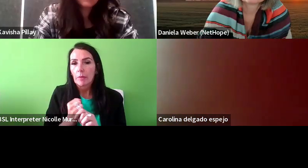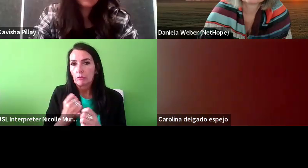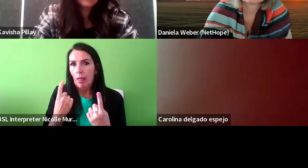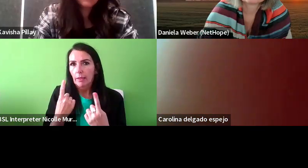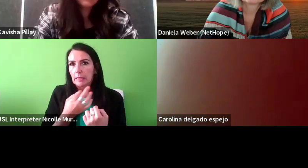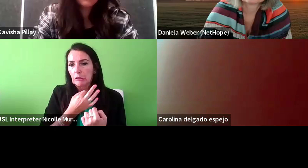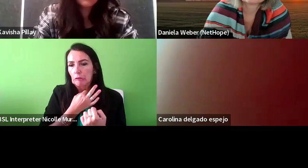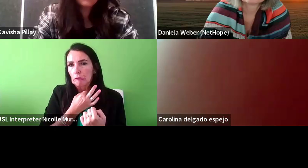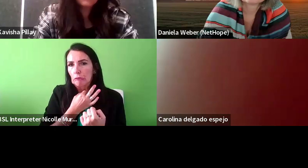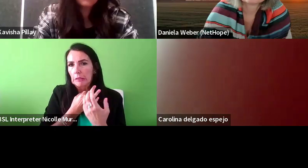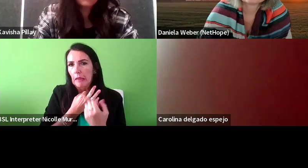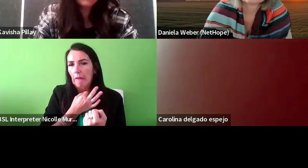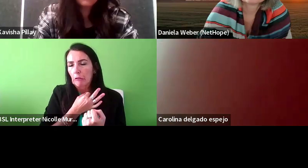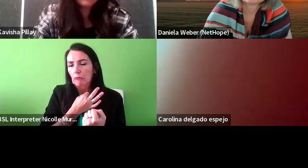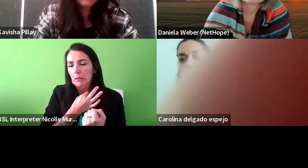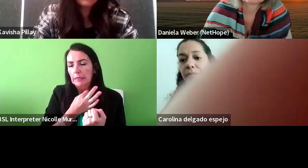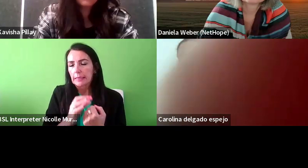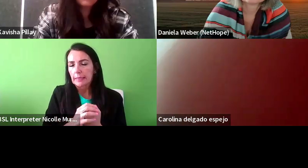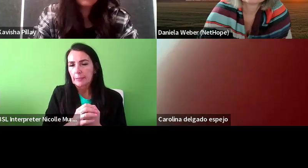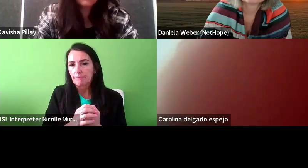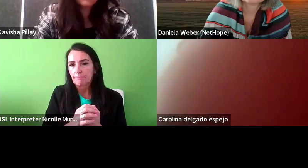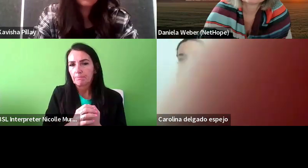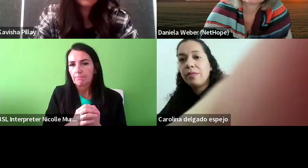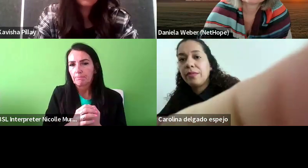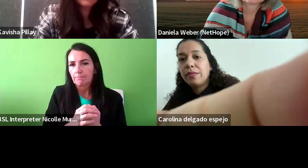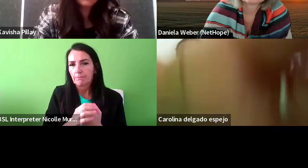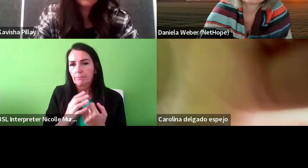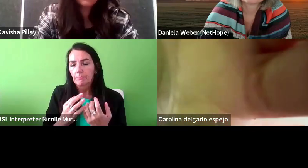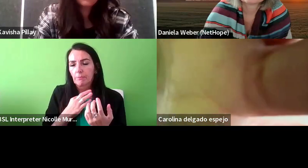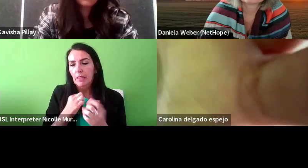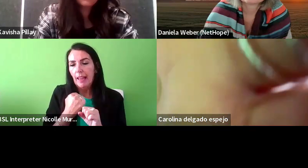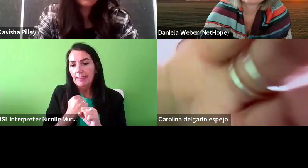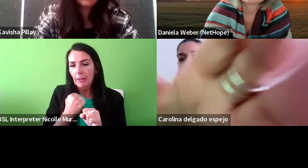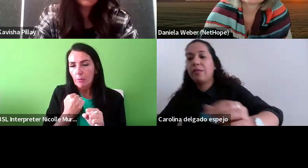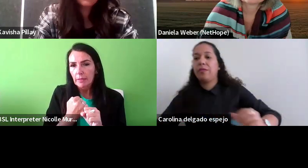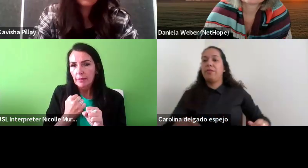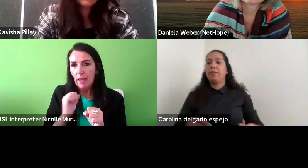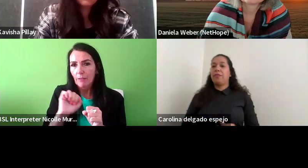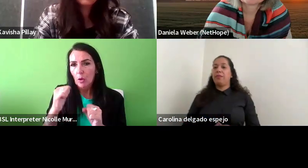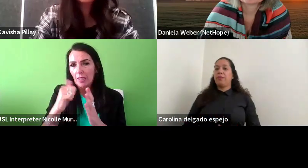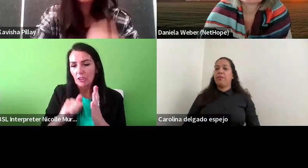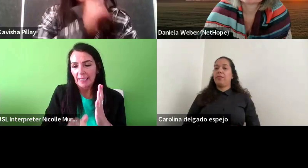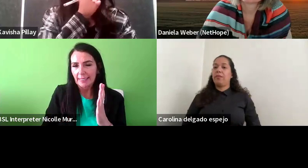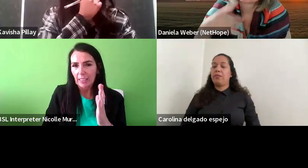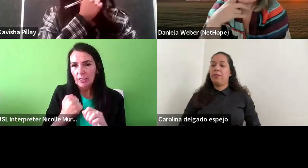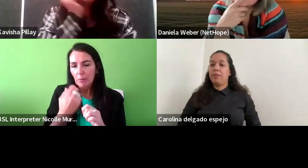risks involved as such. And certainly, obviously, governments with certain agendas are also